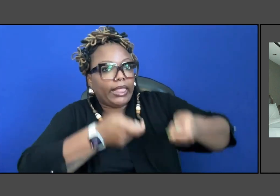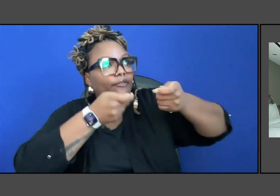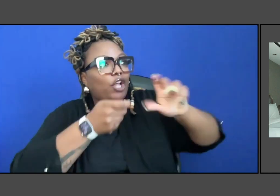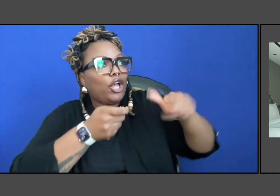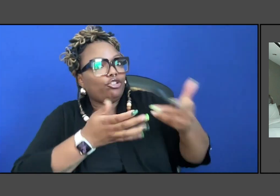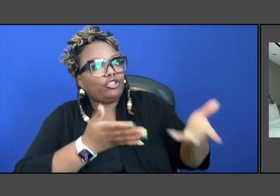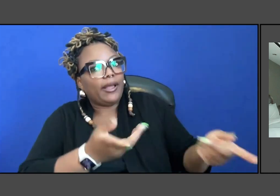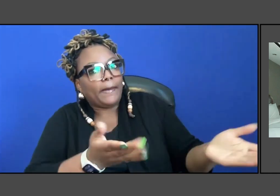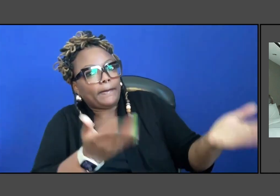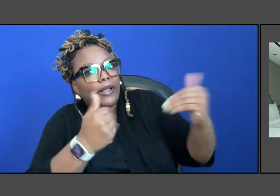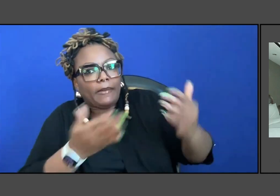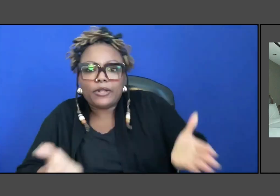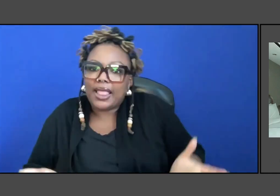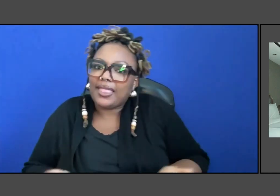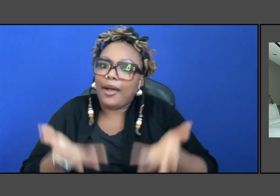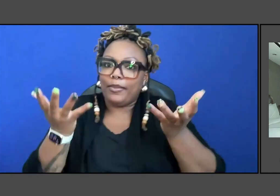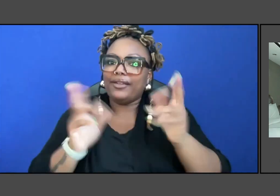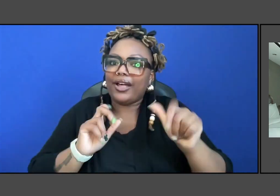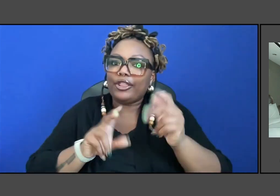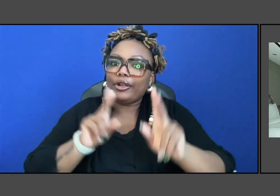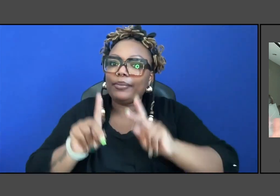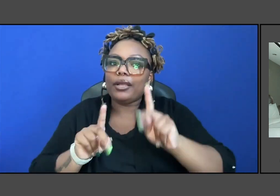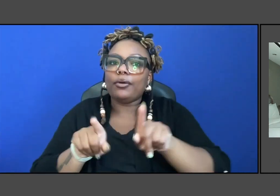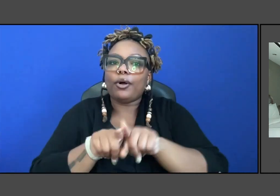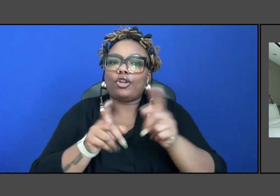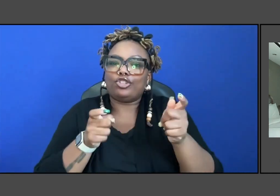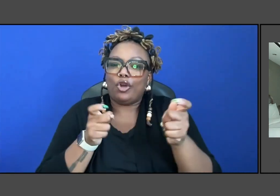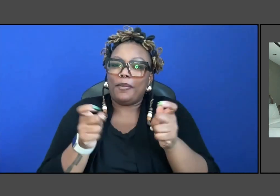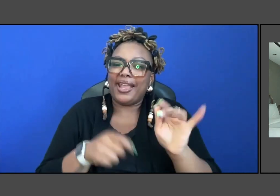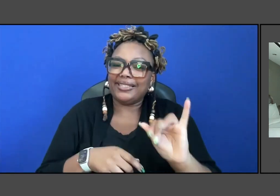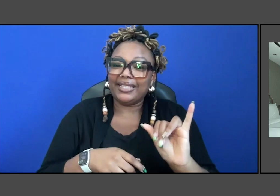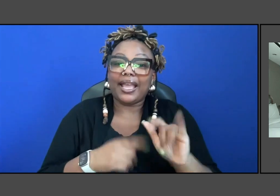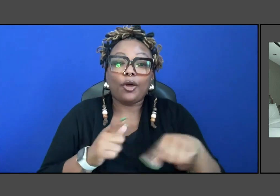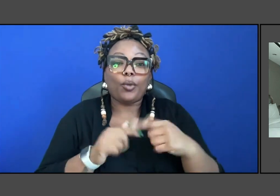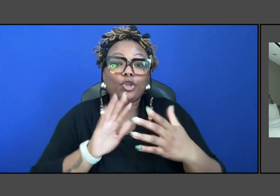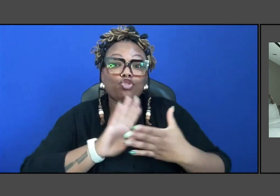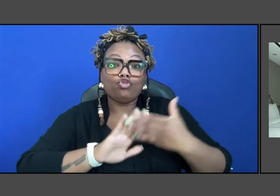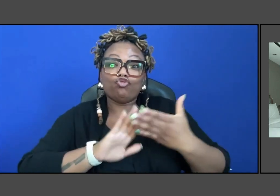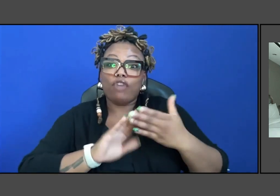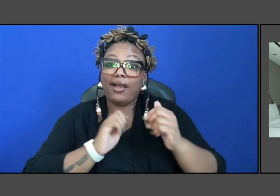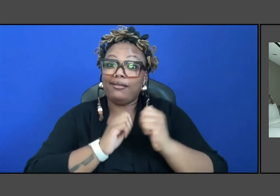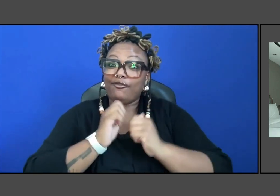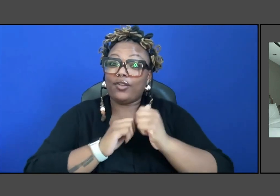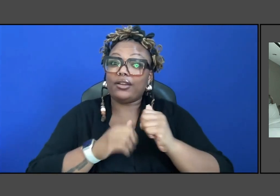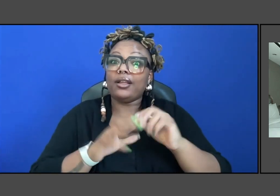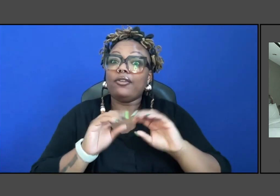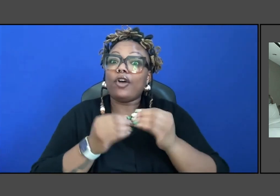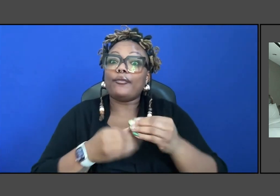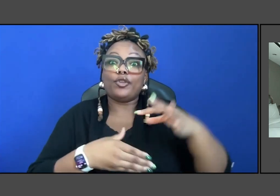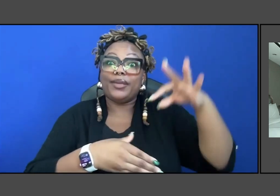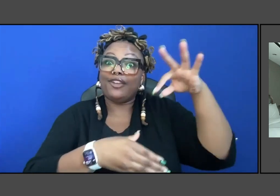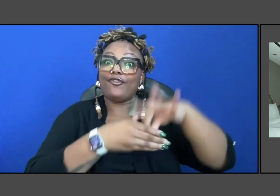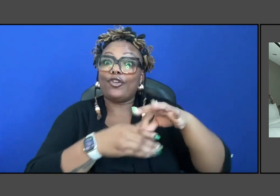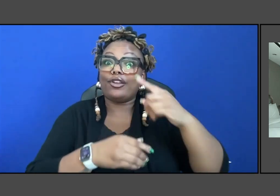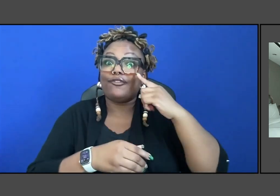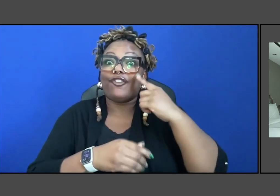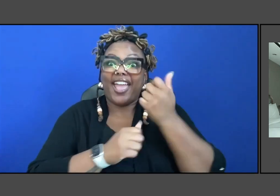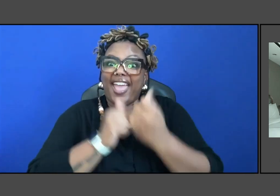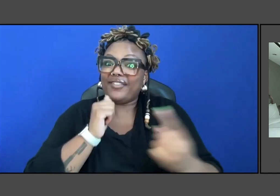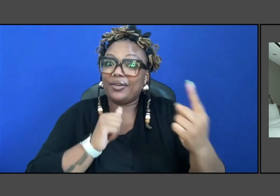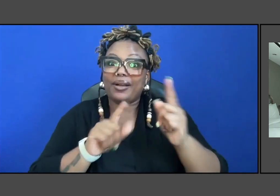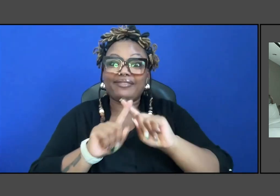And, managing that, like, when you run for office, right, you're being voted on by everybody of different